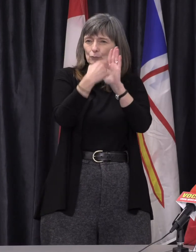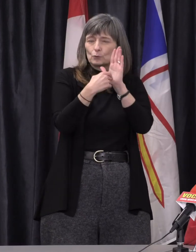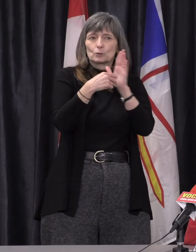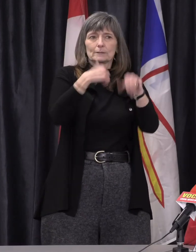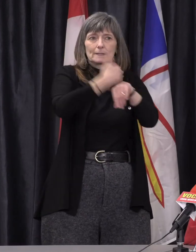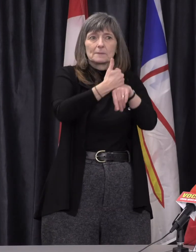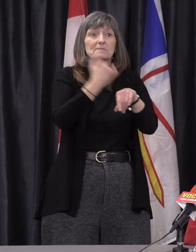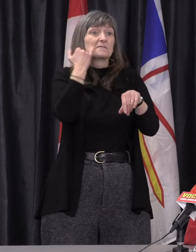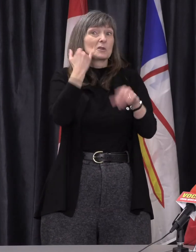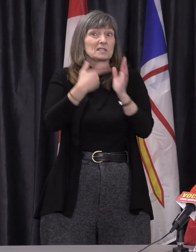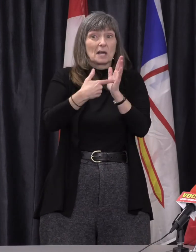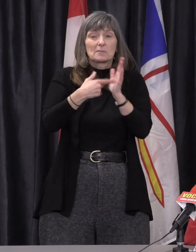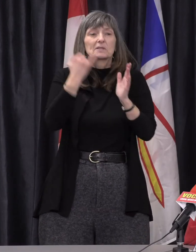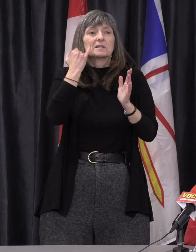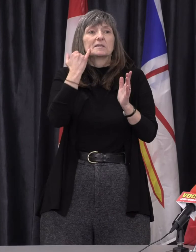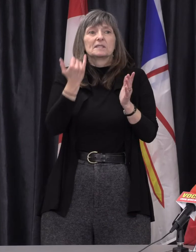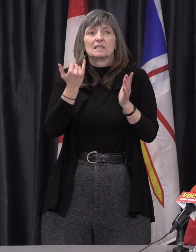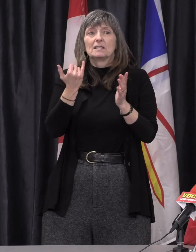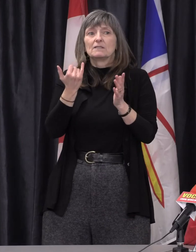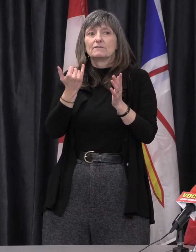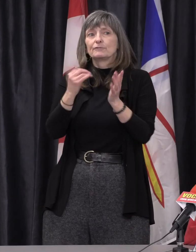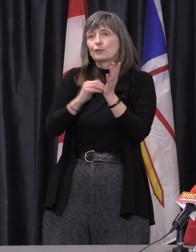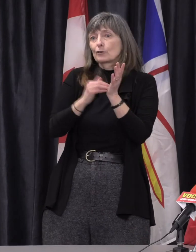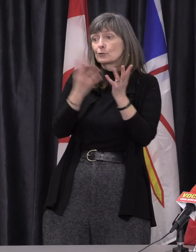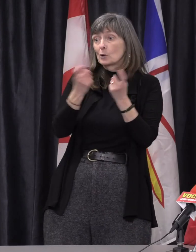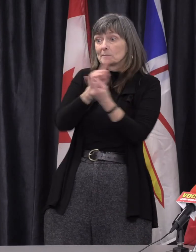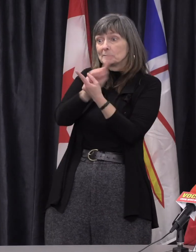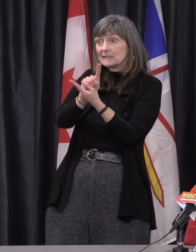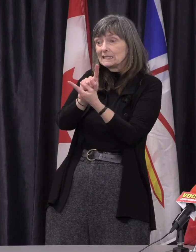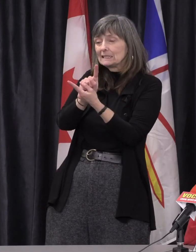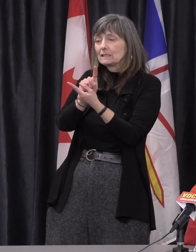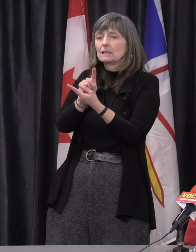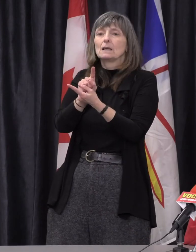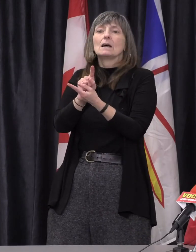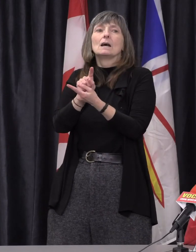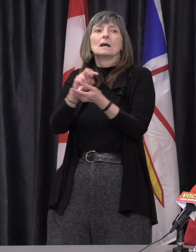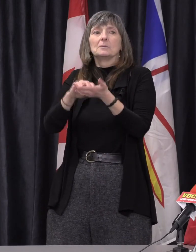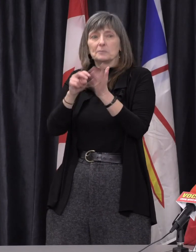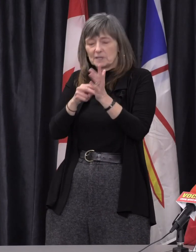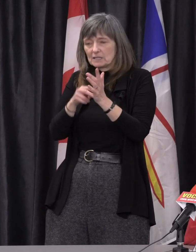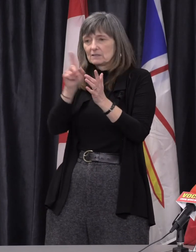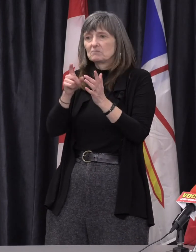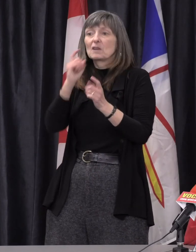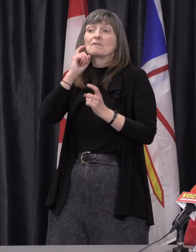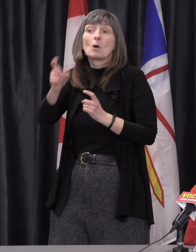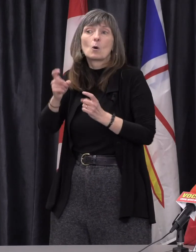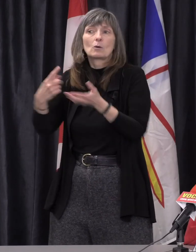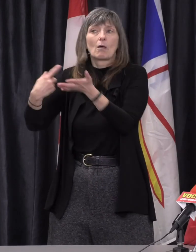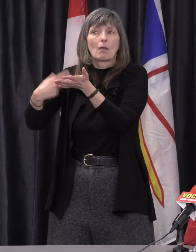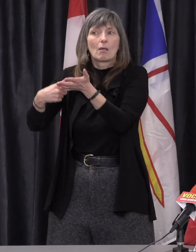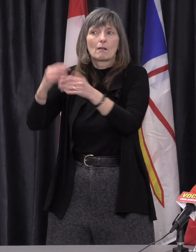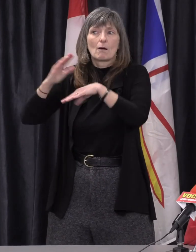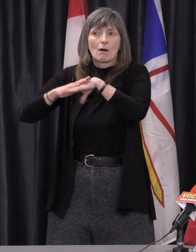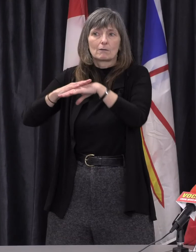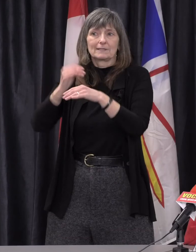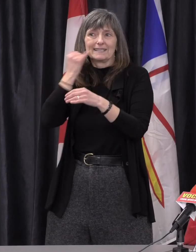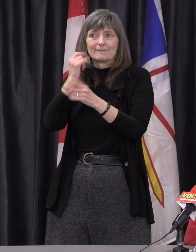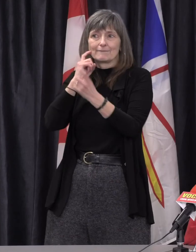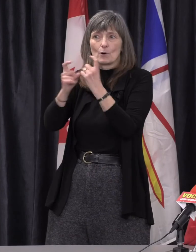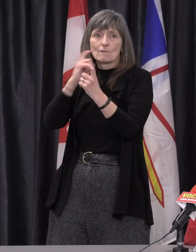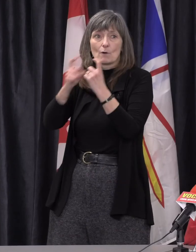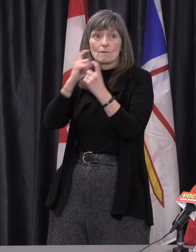and deal with patients virtually. Right now, there's no way for a doctor to be able to get paid if they are dealing with a patient who's in self-isolation, for